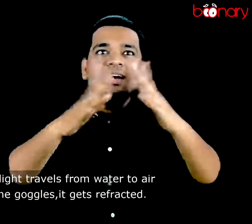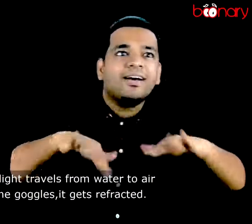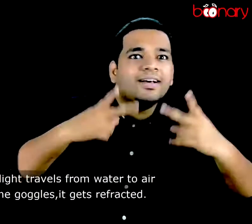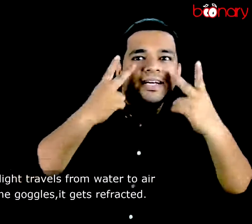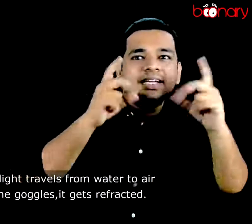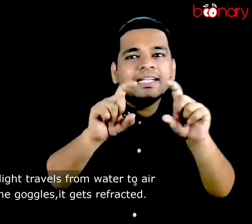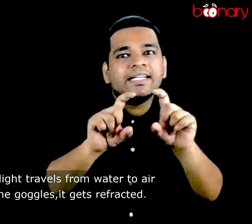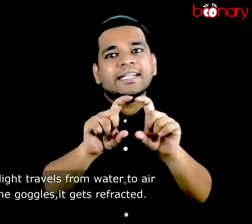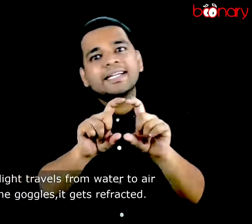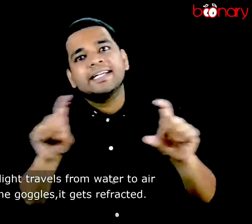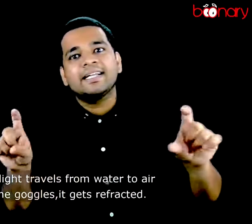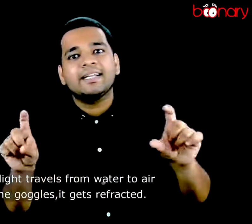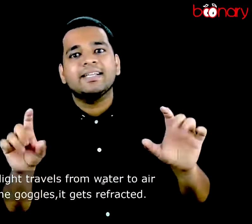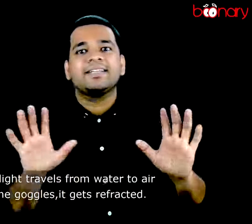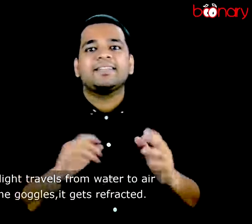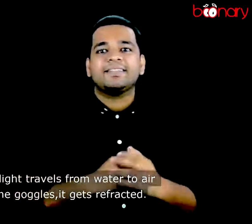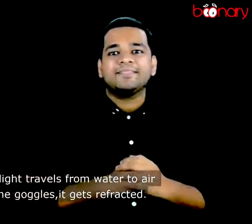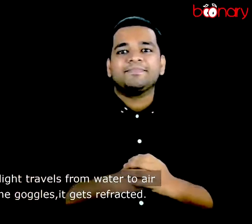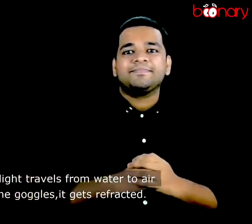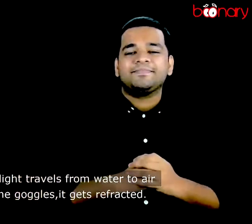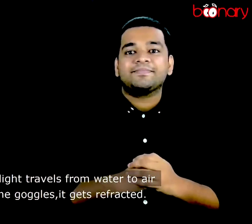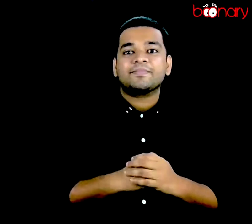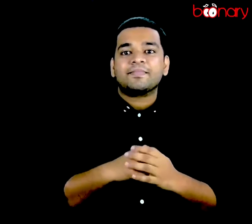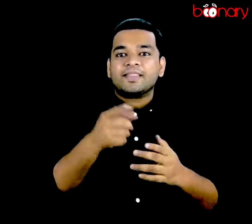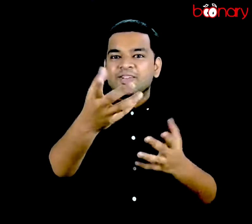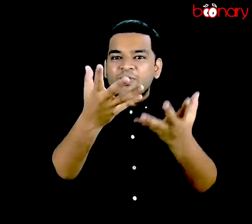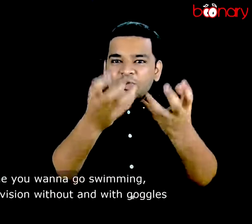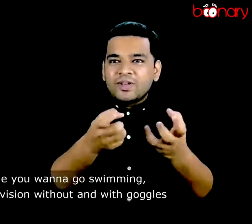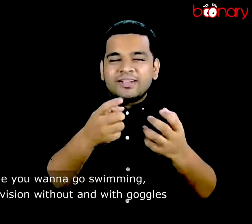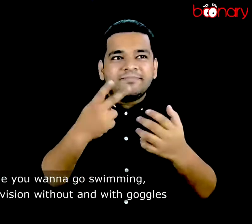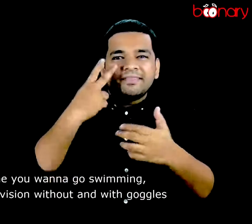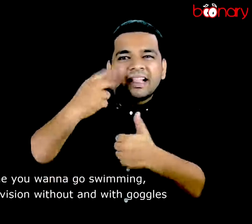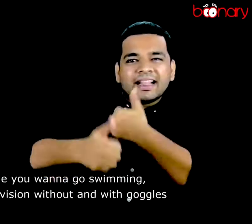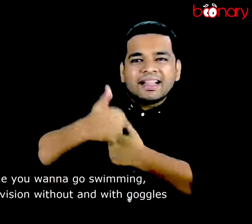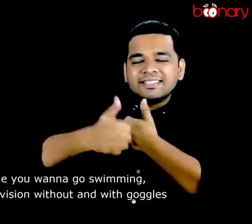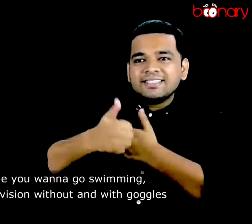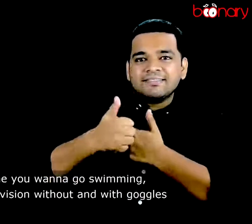air inside the goggles, it gets refracted. Next time you want to go swimming,